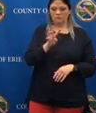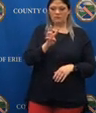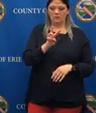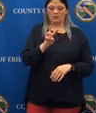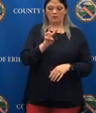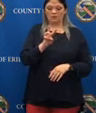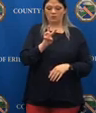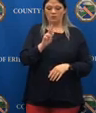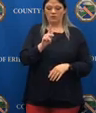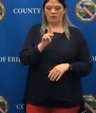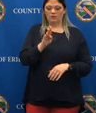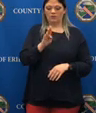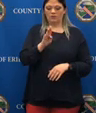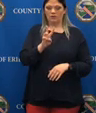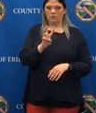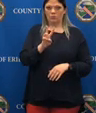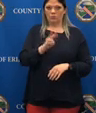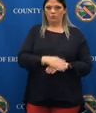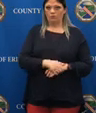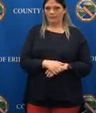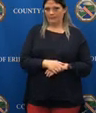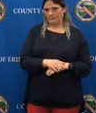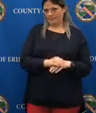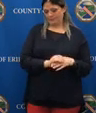WKBW, Channel 7, anybody from there?